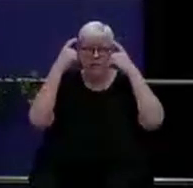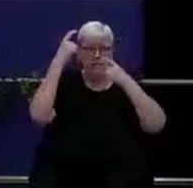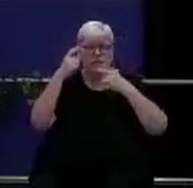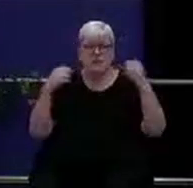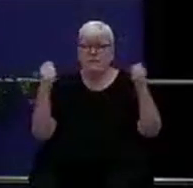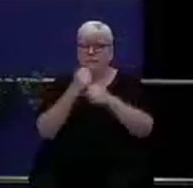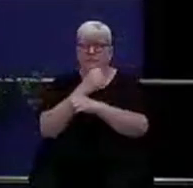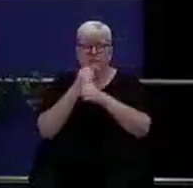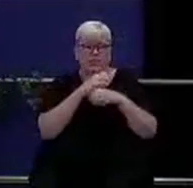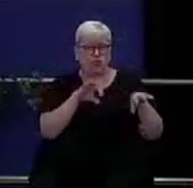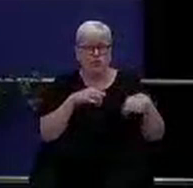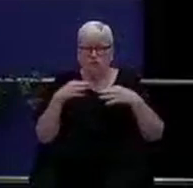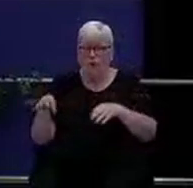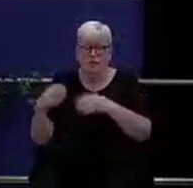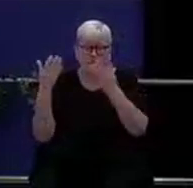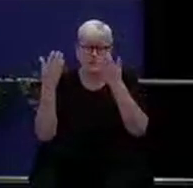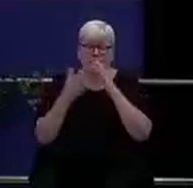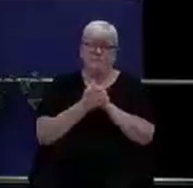like?